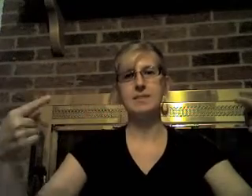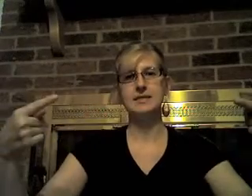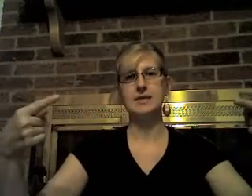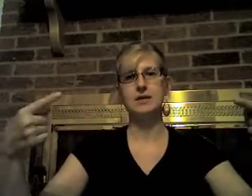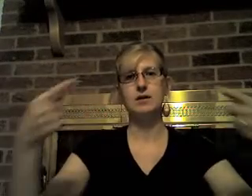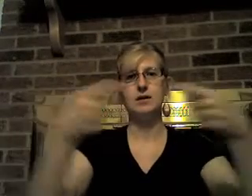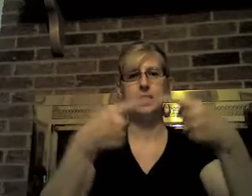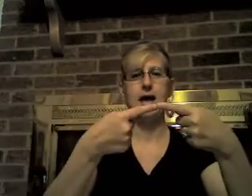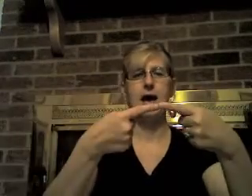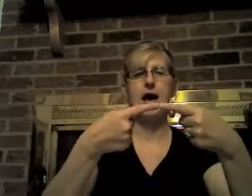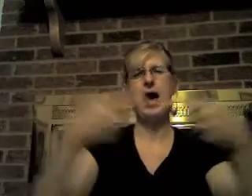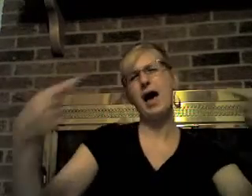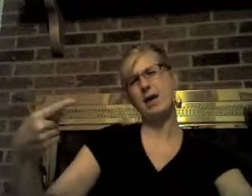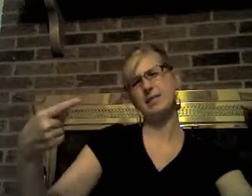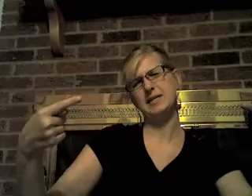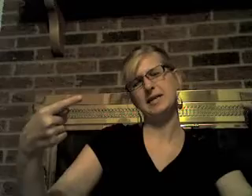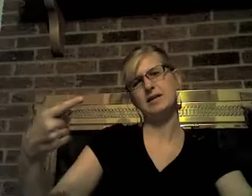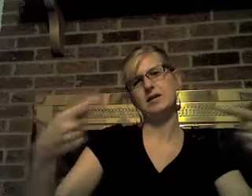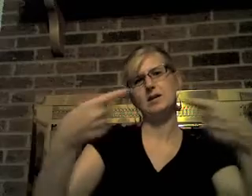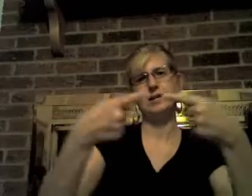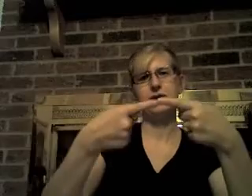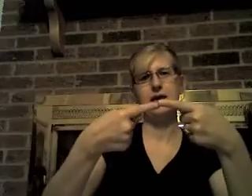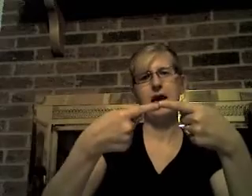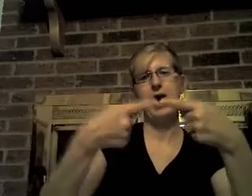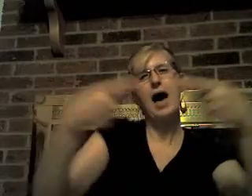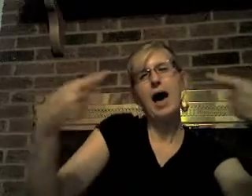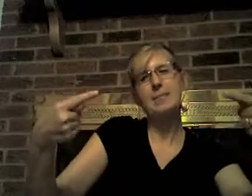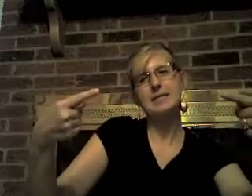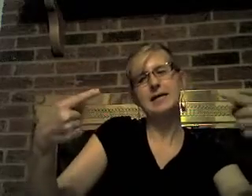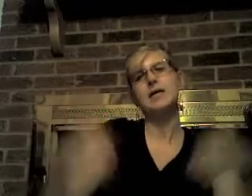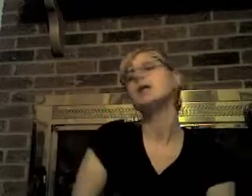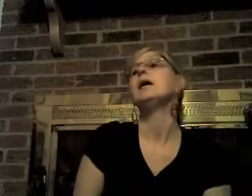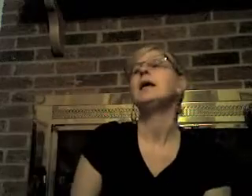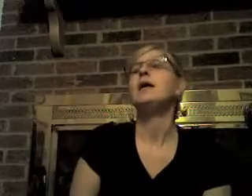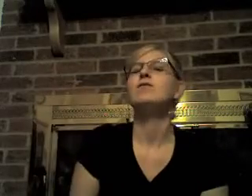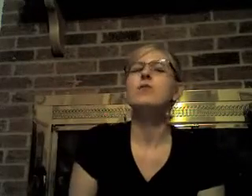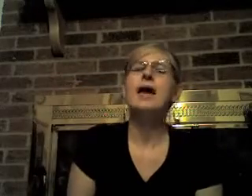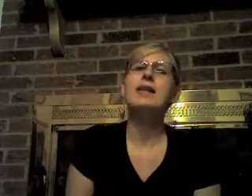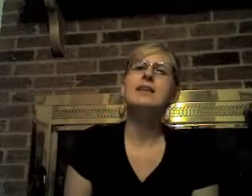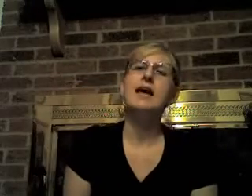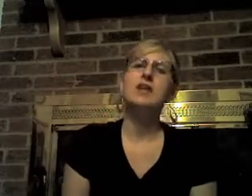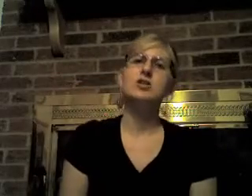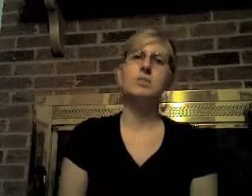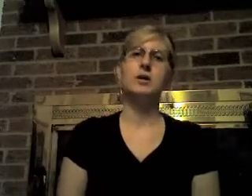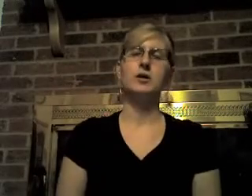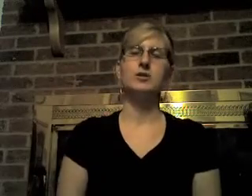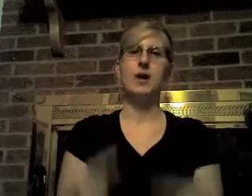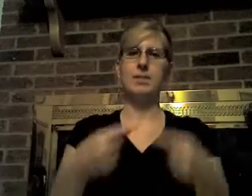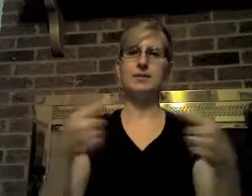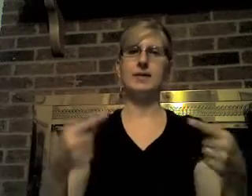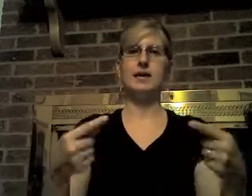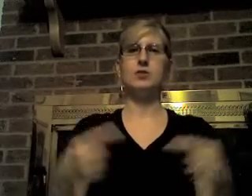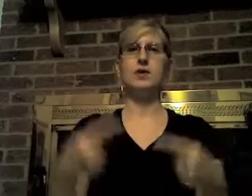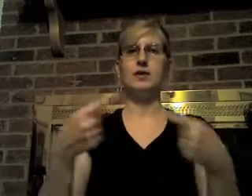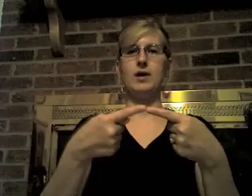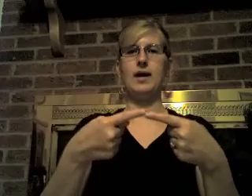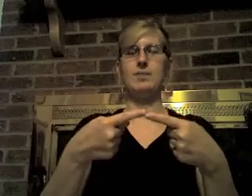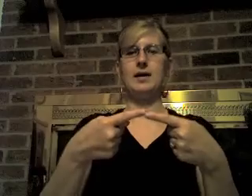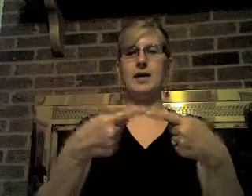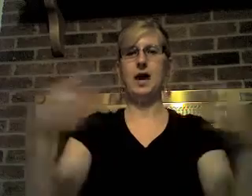Opposite, opposite, opposite. If you add the agent marker to opposite, you get your enemy.